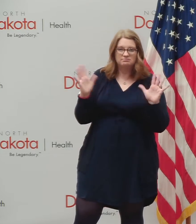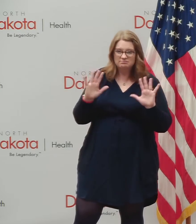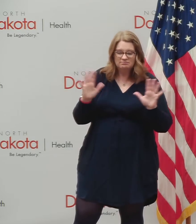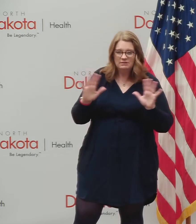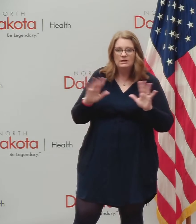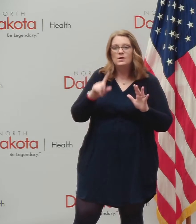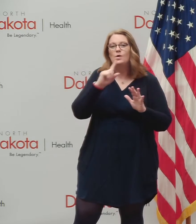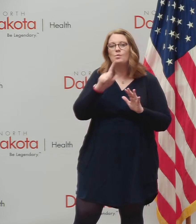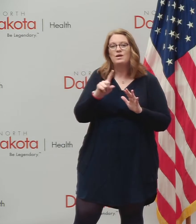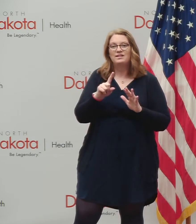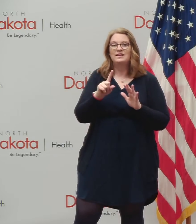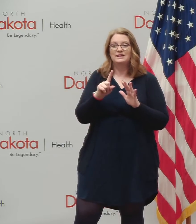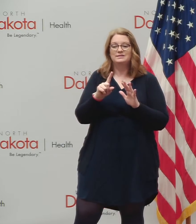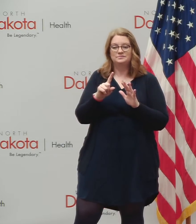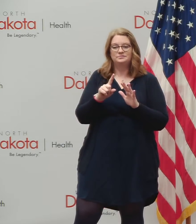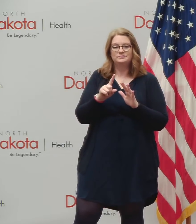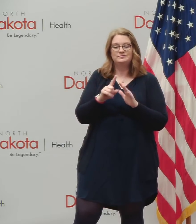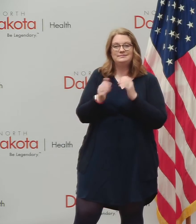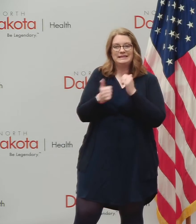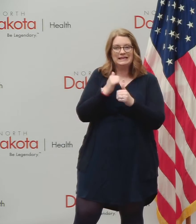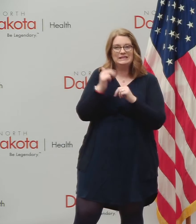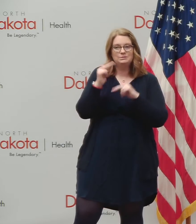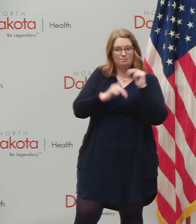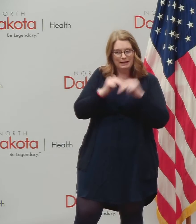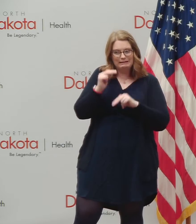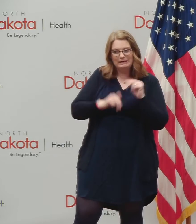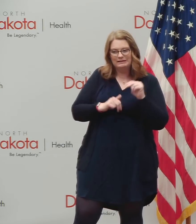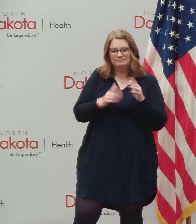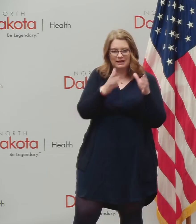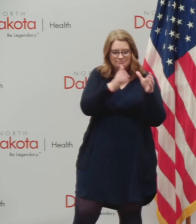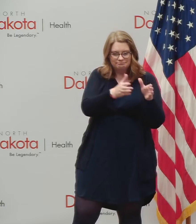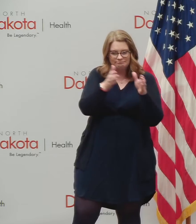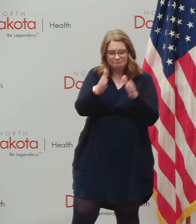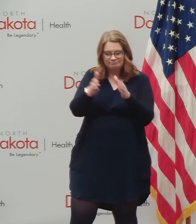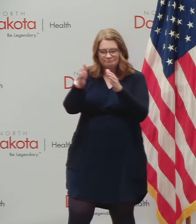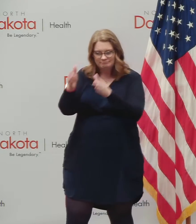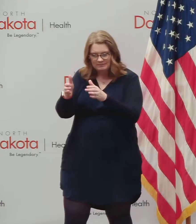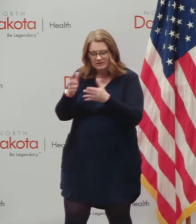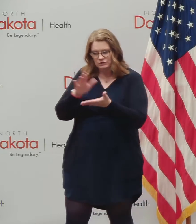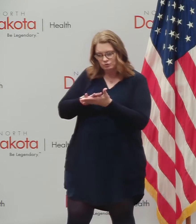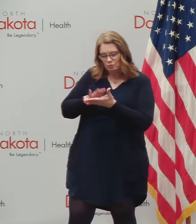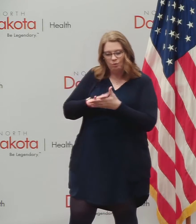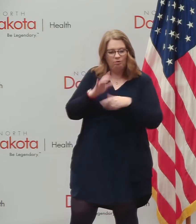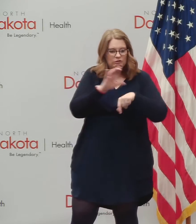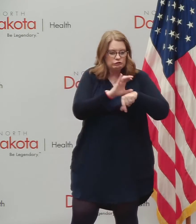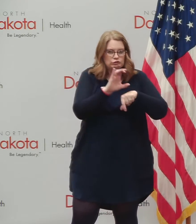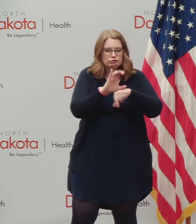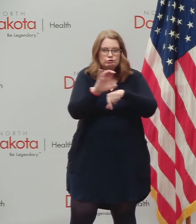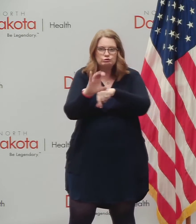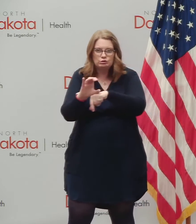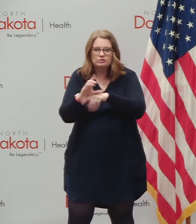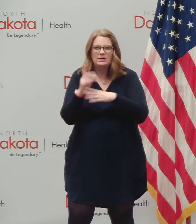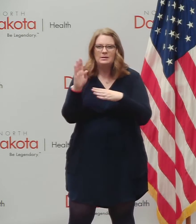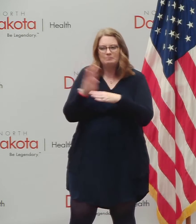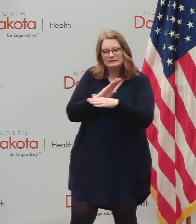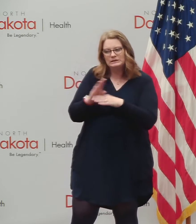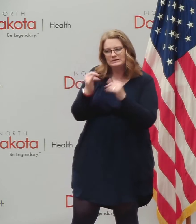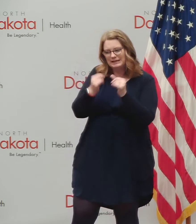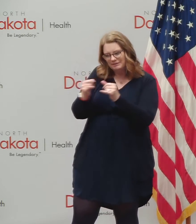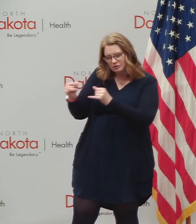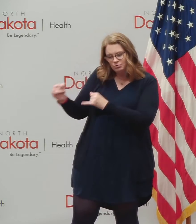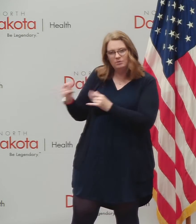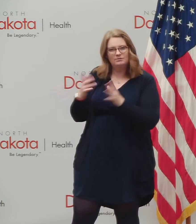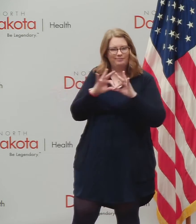going to come down to building by building, school by school, church by church, business by business, family